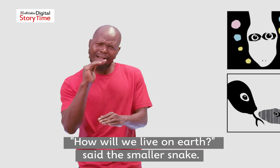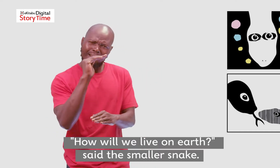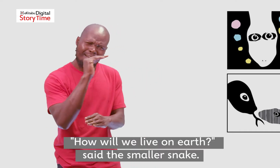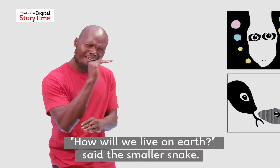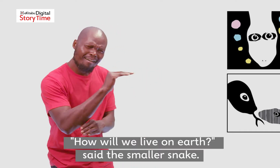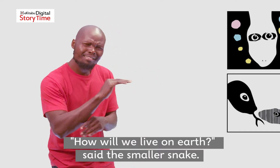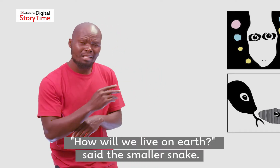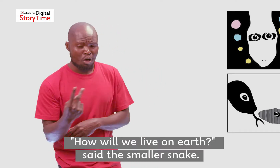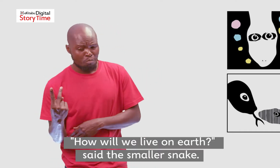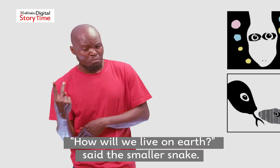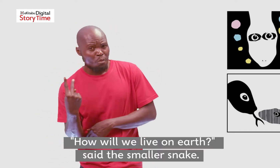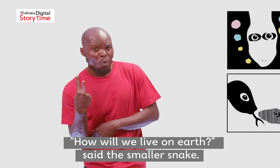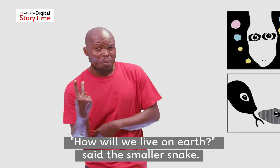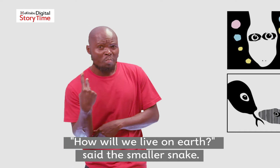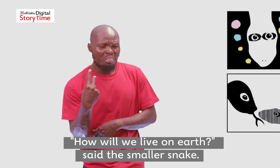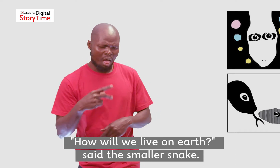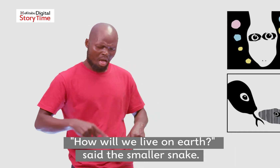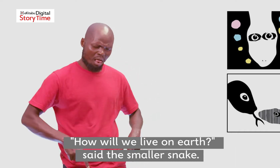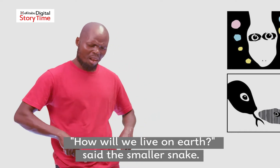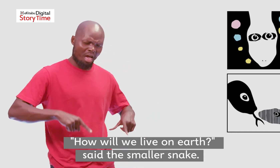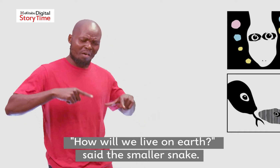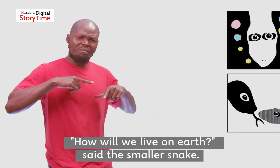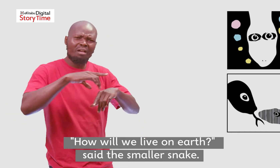"How will we live on earth?" said the smaller snake.